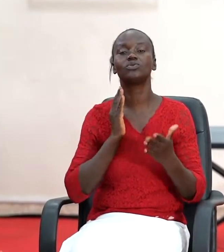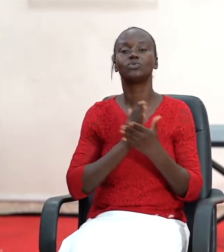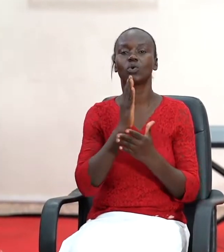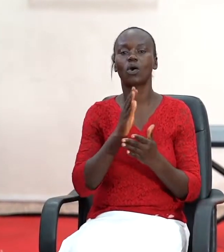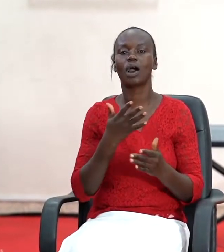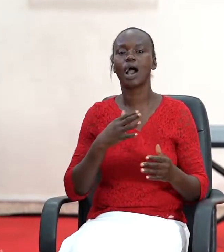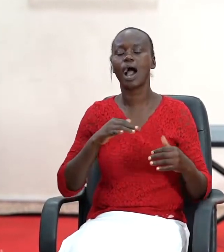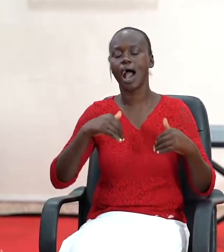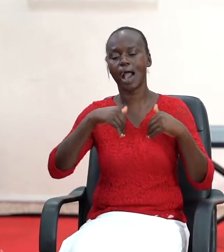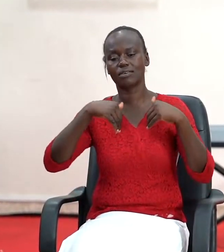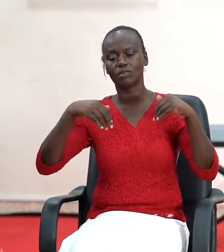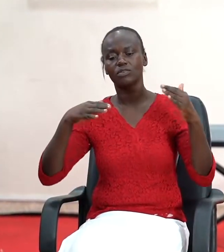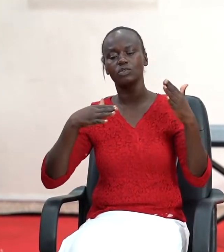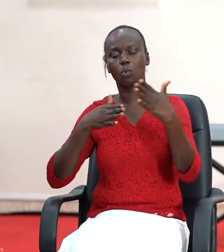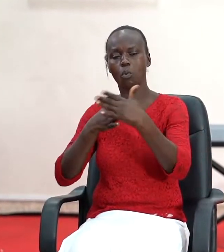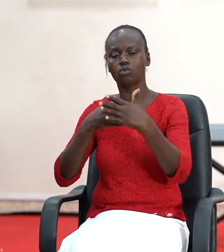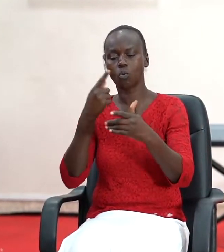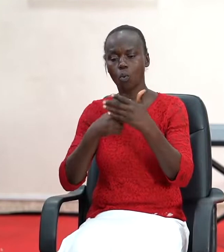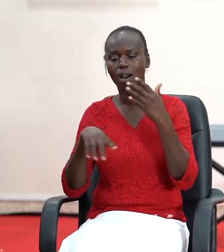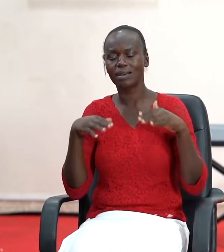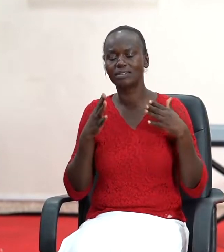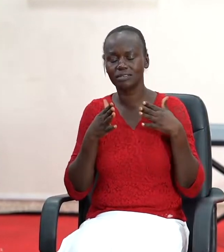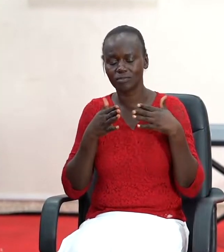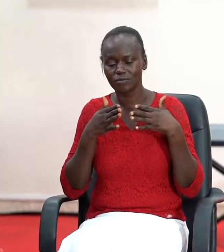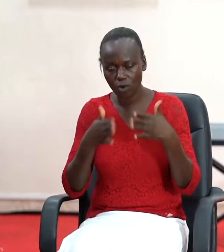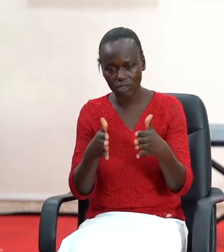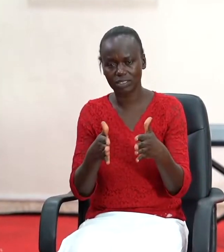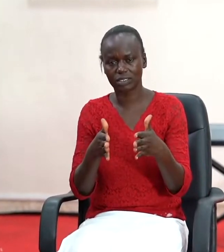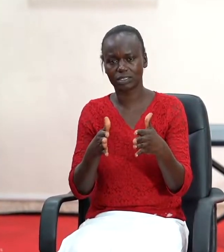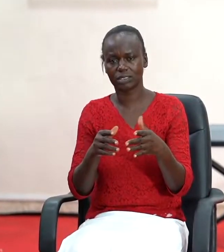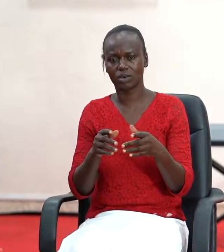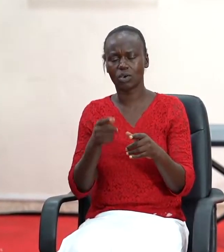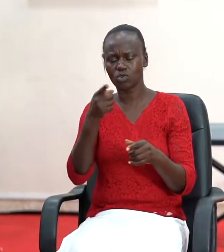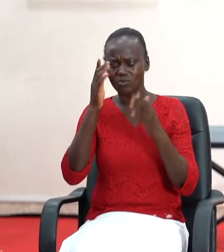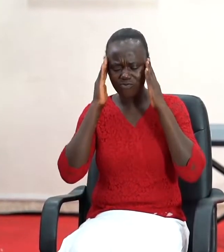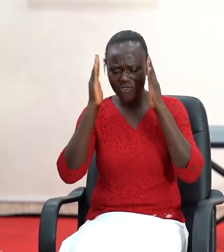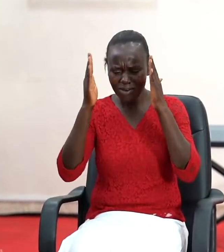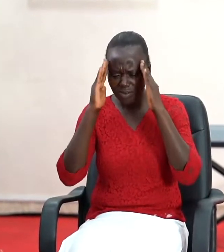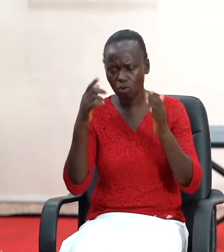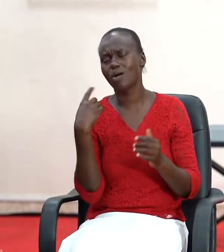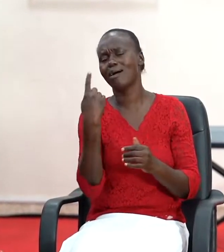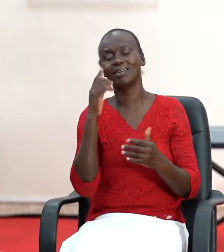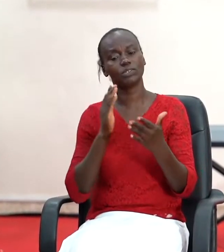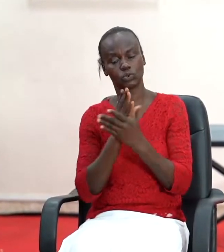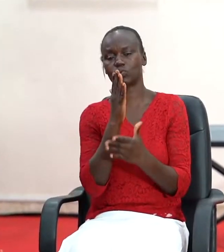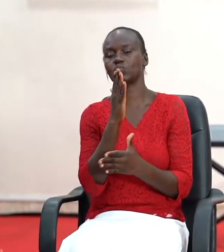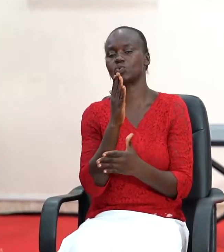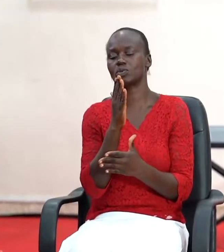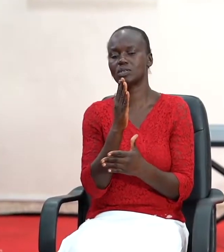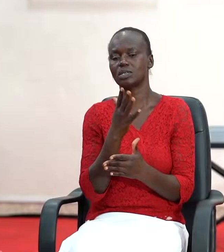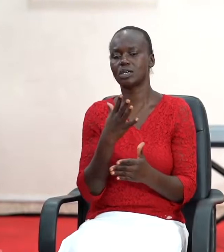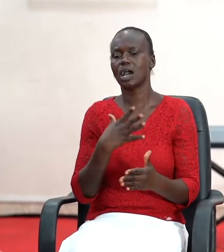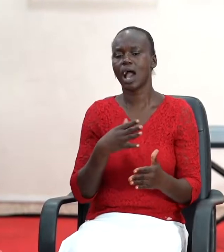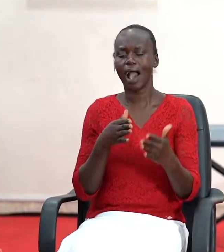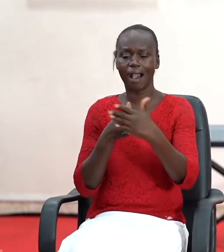opposed to what is false. We're focused tu na zile vitu za ukweli. Focus on what is true as opposed